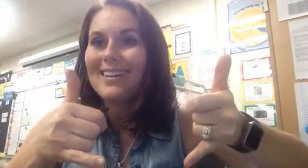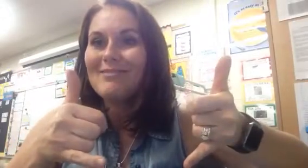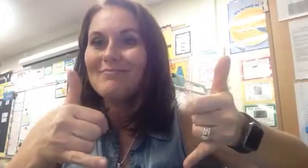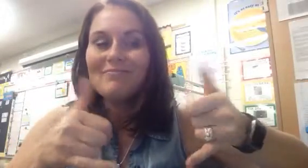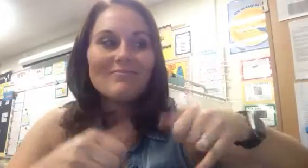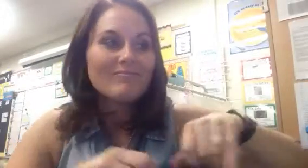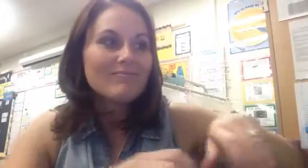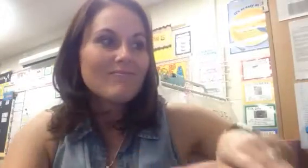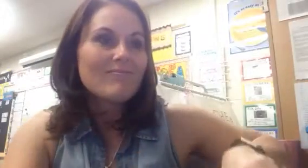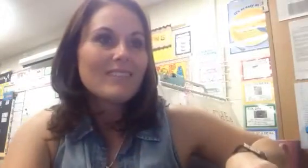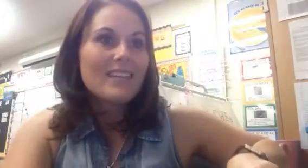outside.